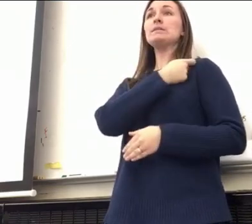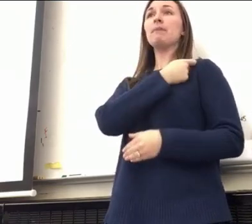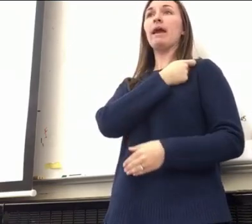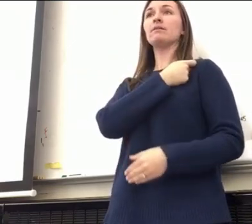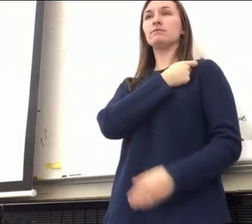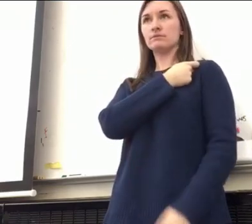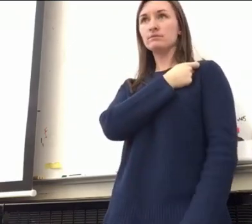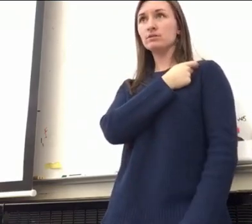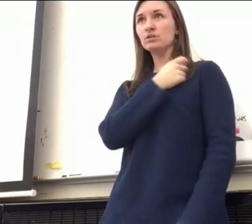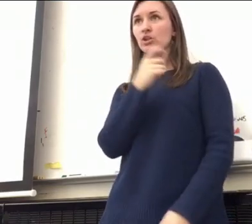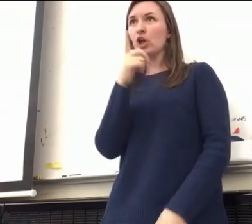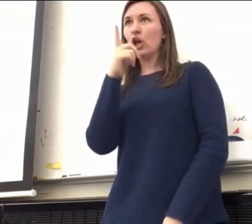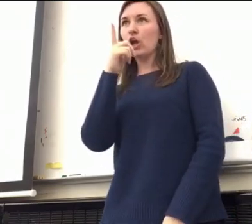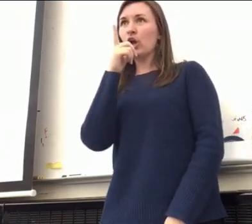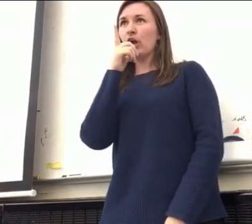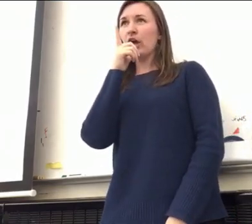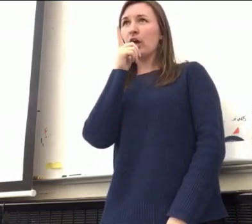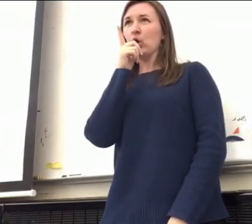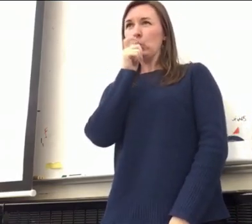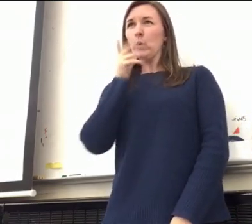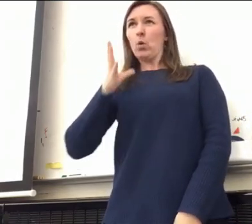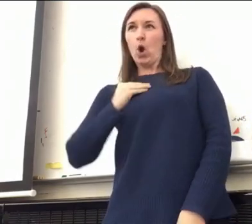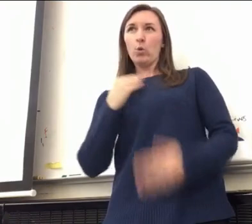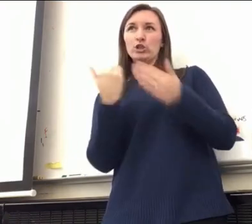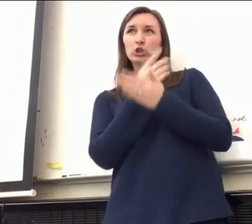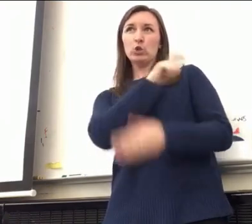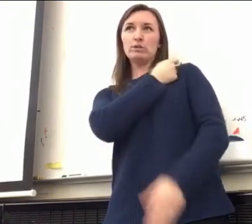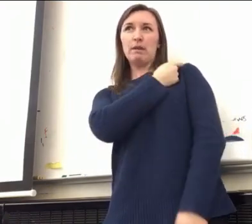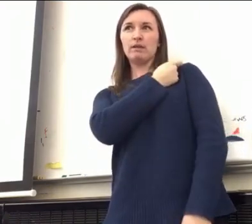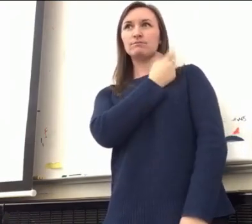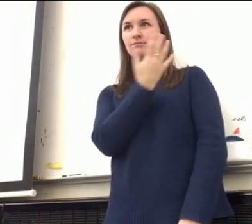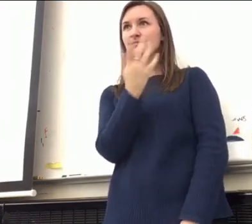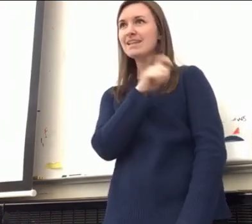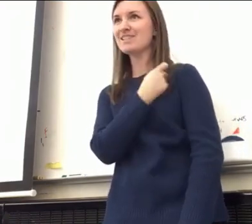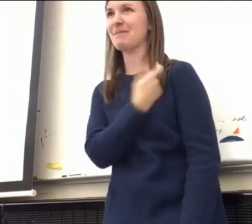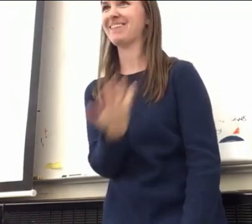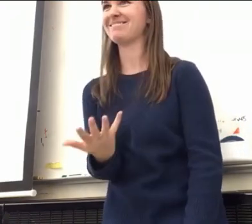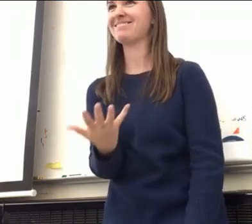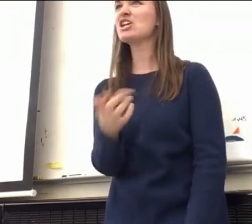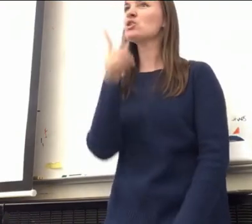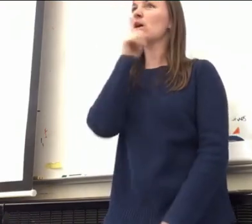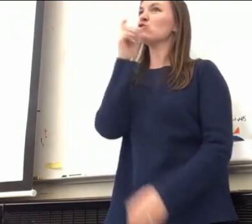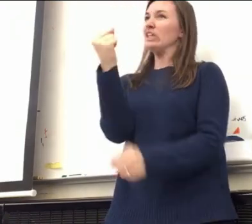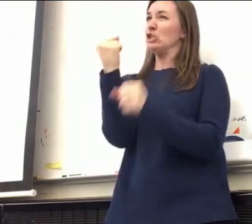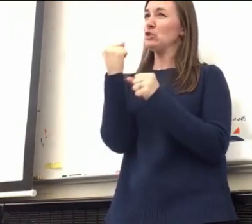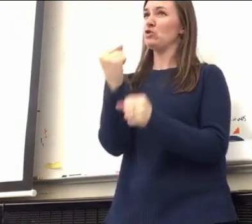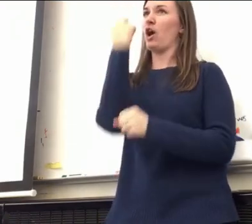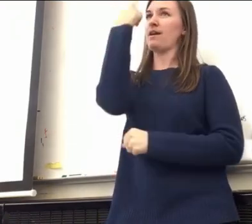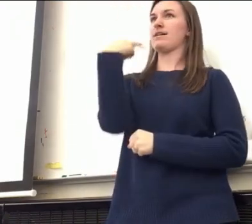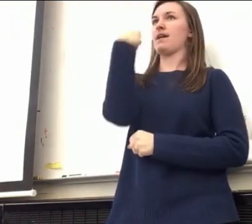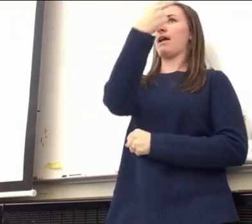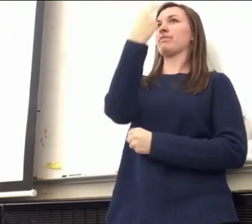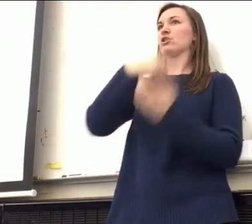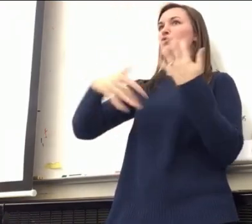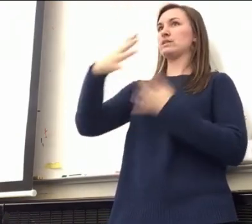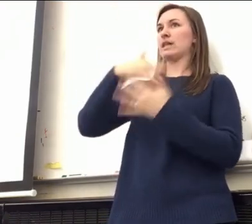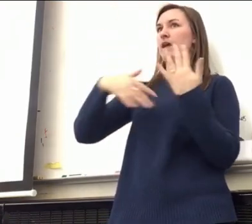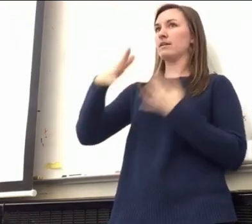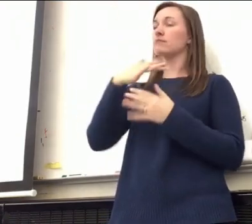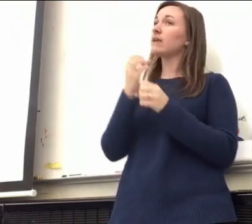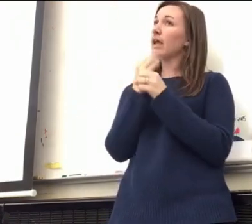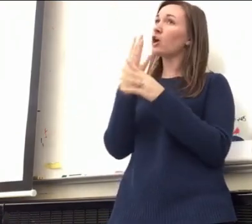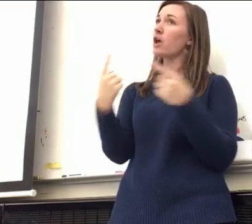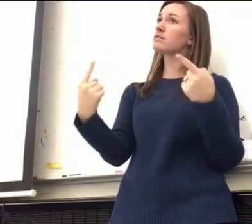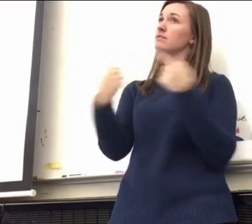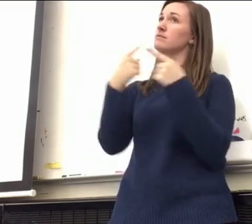Okay. Now, in Texas, there's a bunch of missions. Remember, this is going to be a very Catholic society. This does come into conflict occasionally with